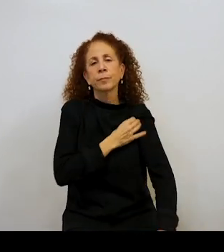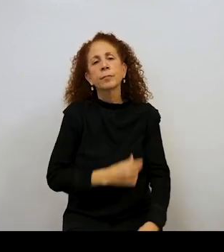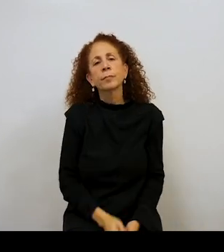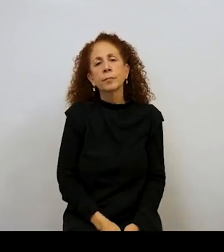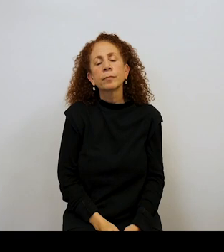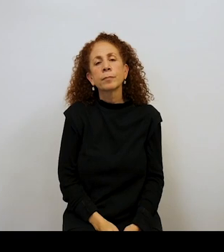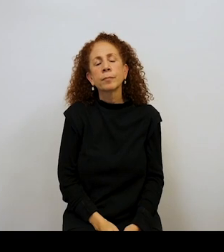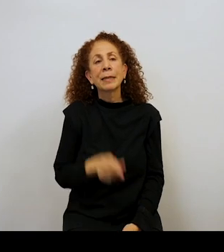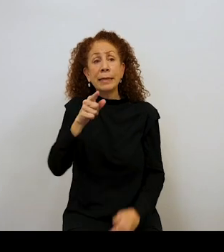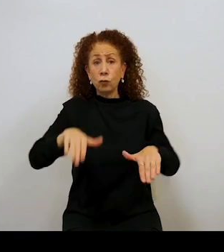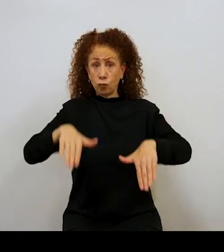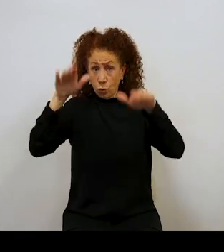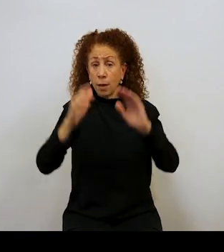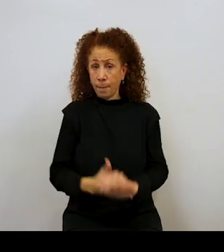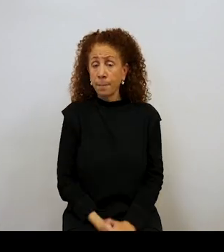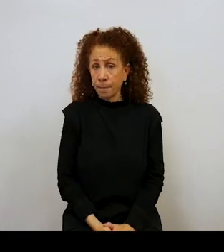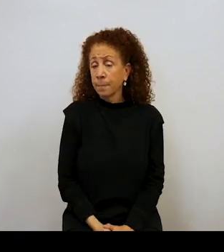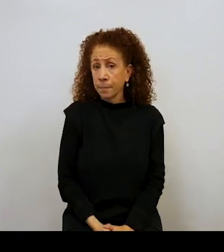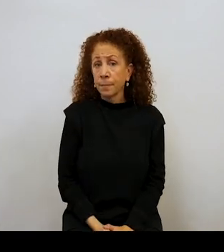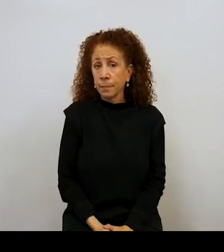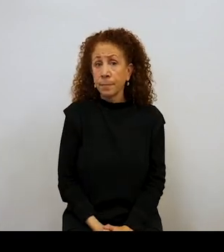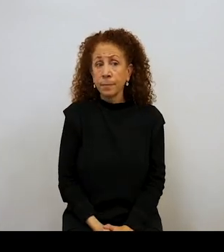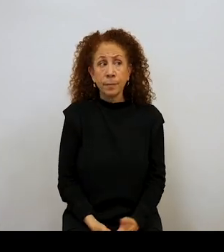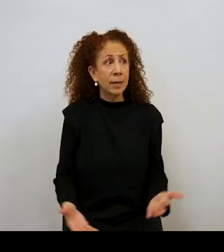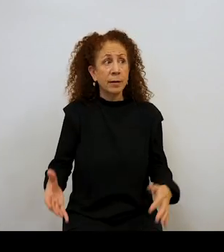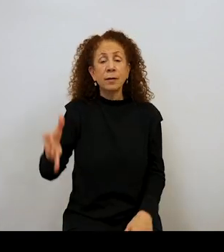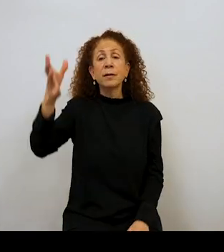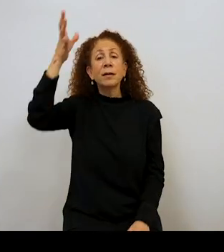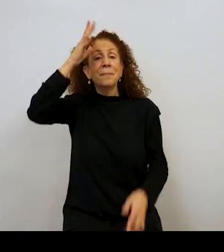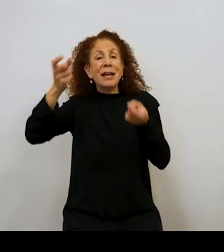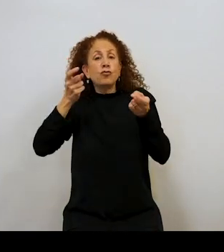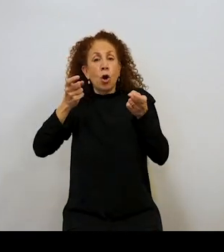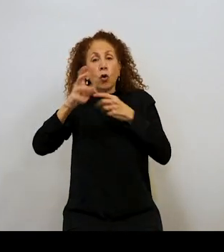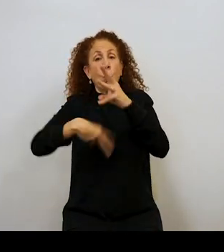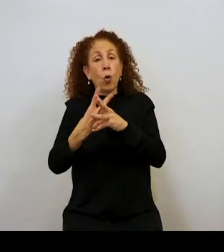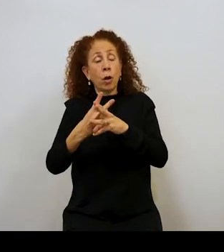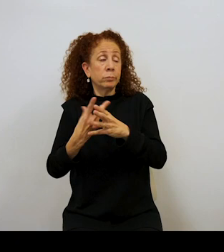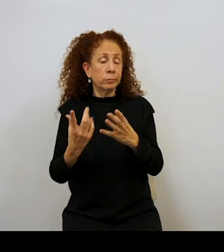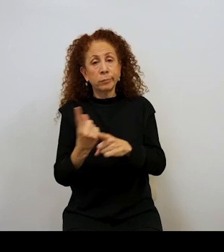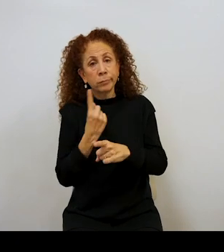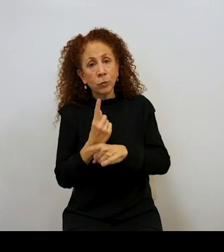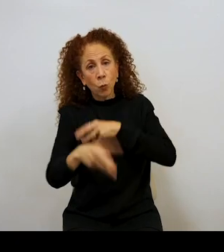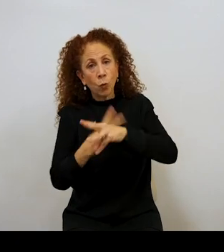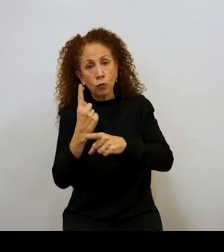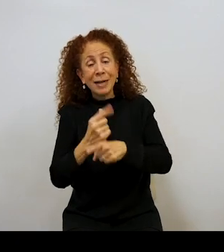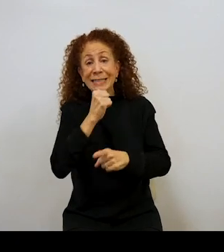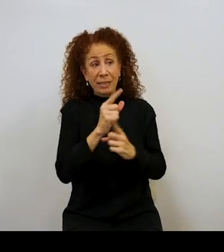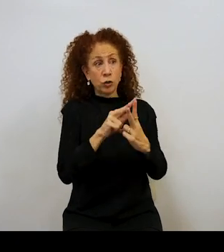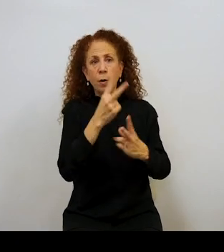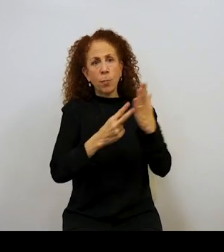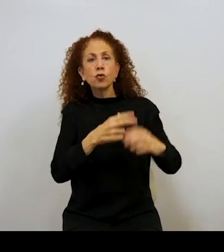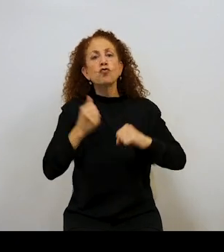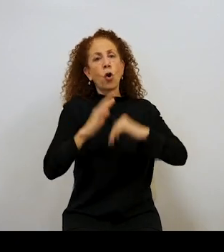He grows up in a patriarchal world, which is to say he grows up in the world. His sisters are both stronger